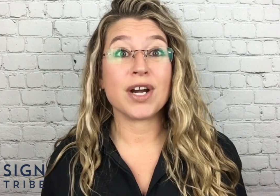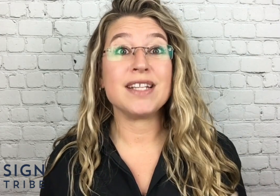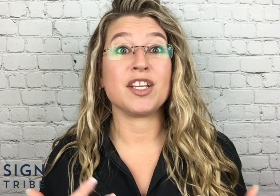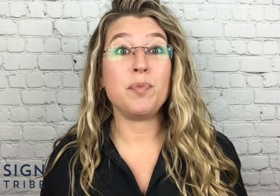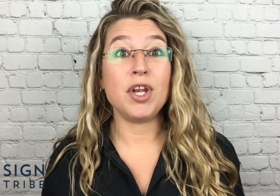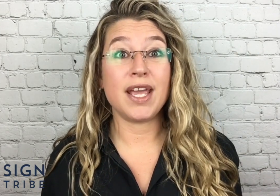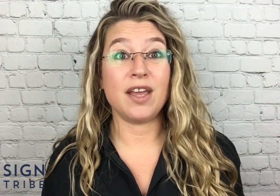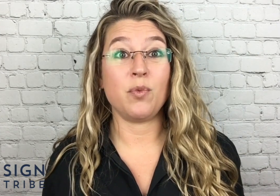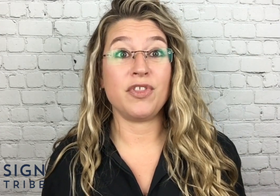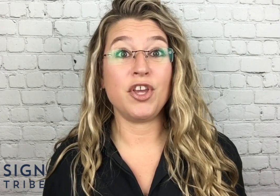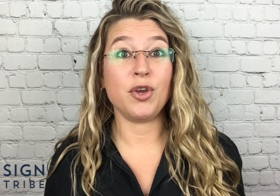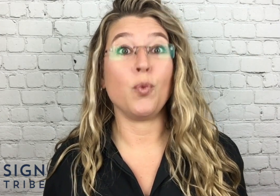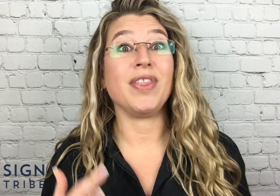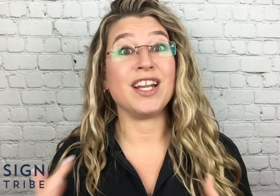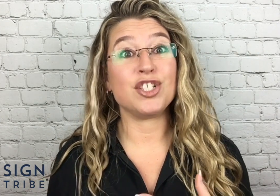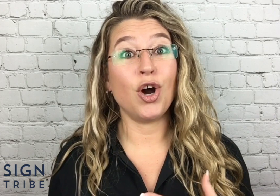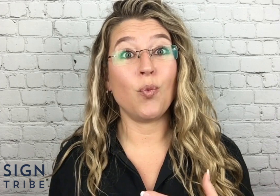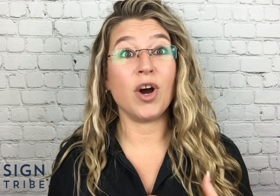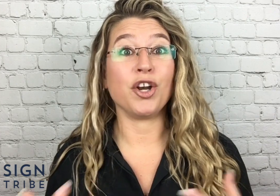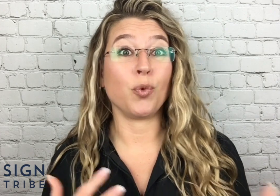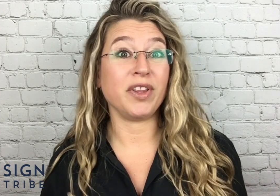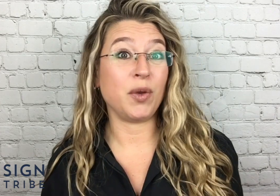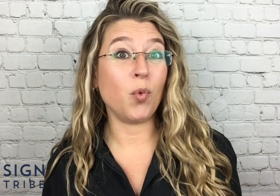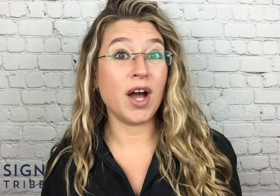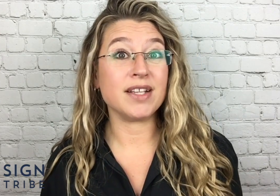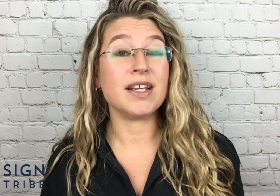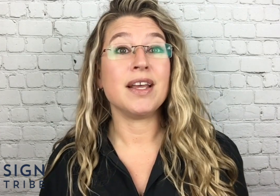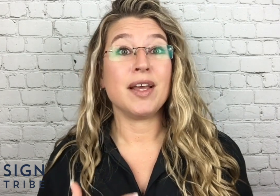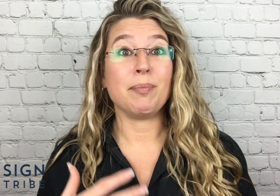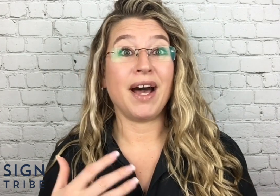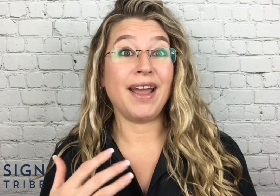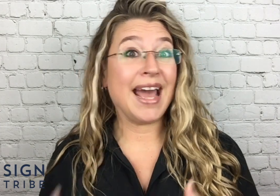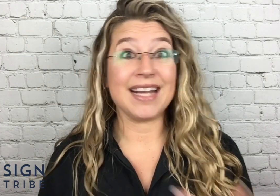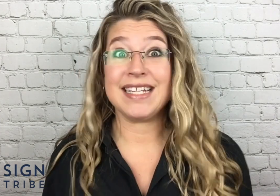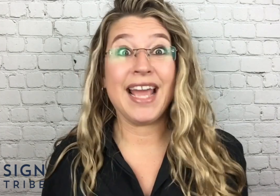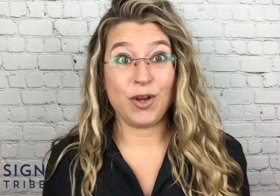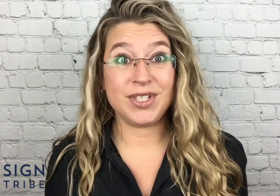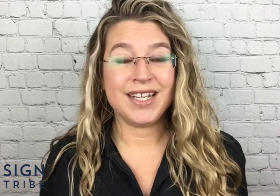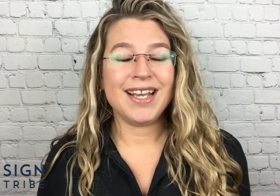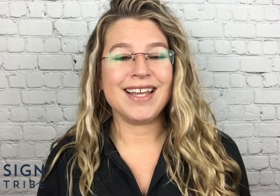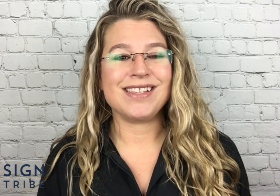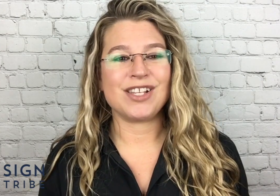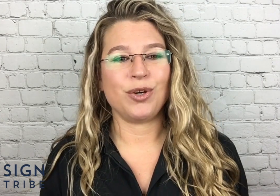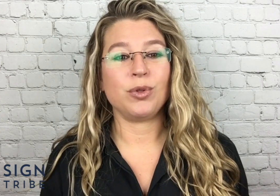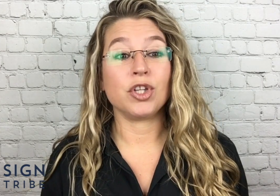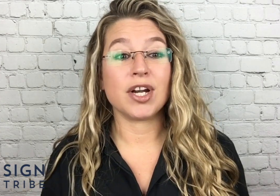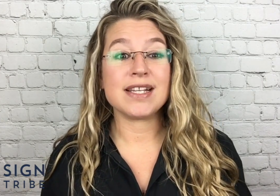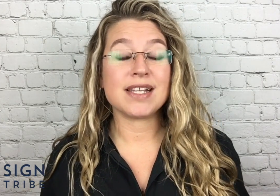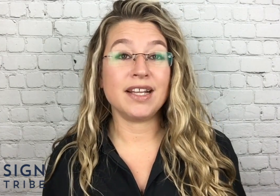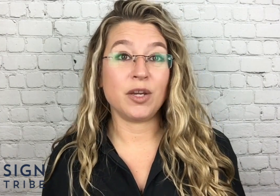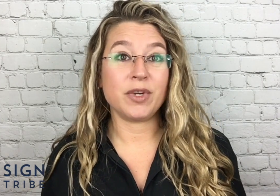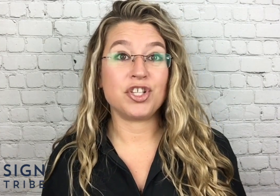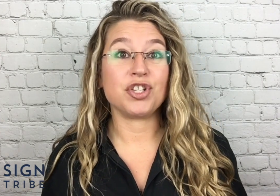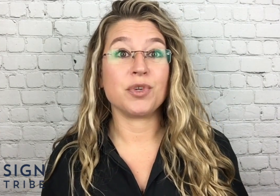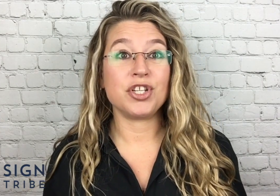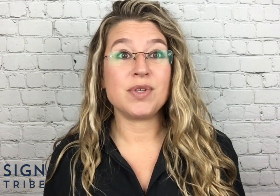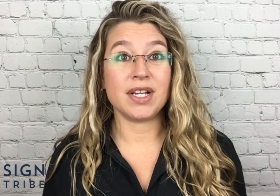to communicate with you what they don't want or what they want by acting out. And so learning sign language to reduce